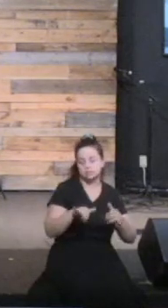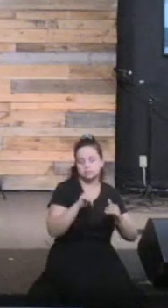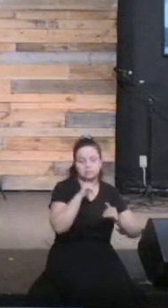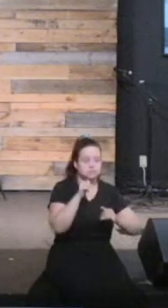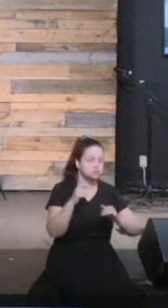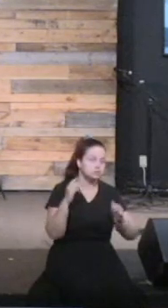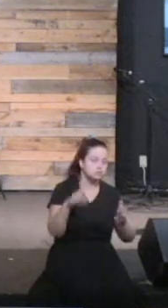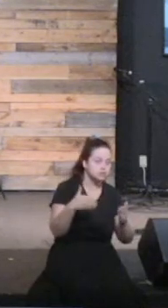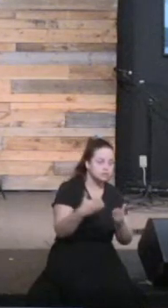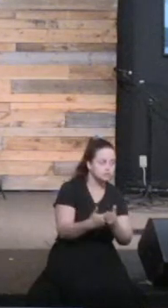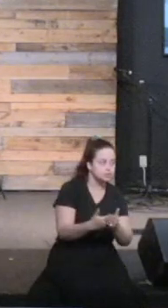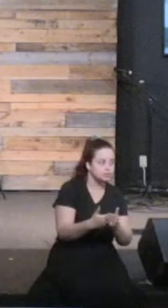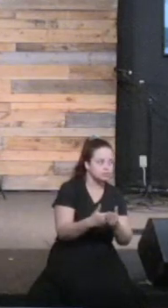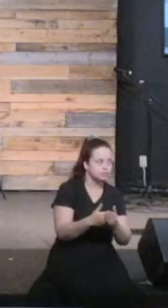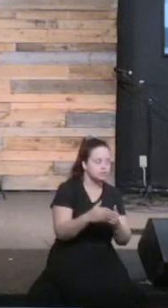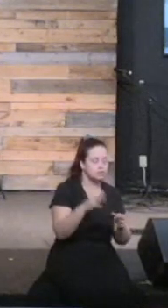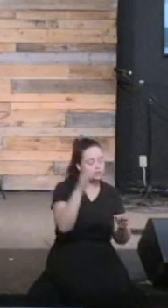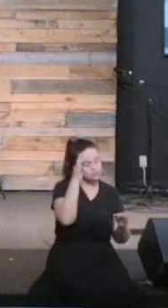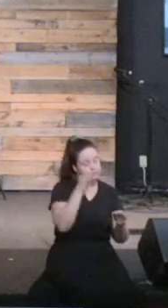waver